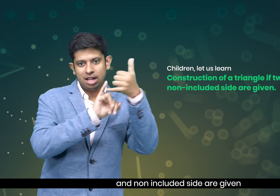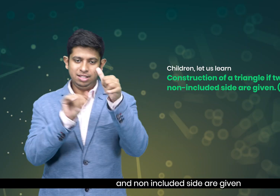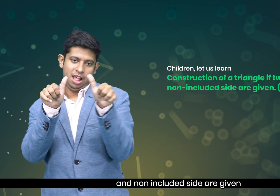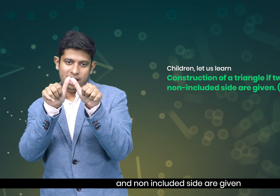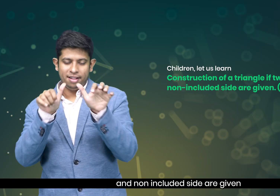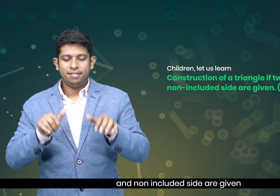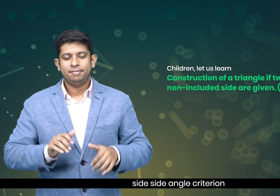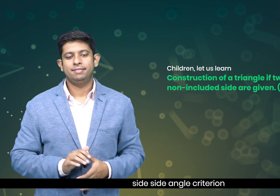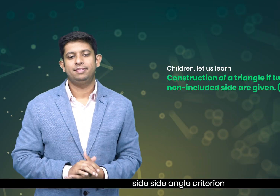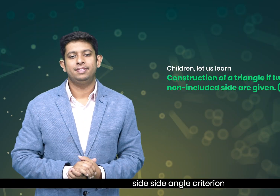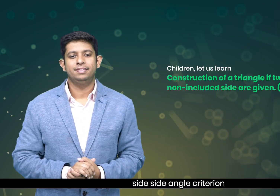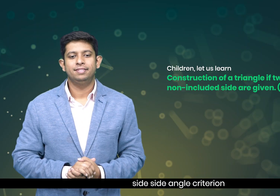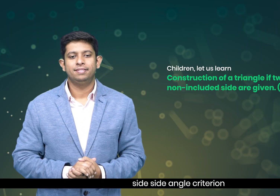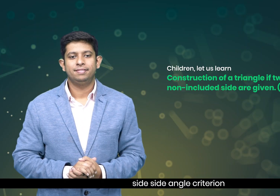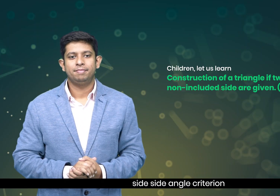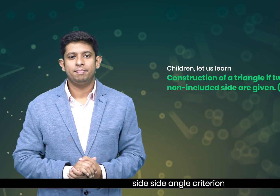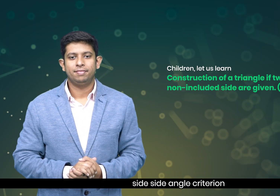given. Side-side angle criterion.